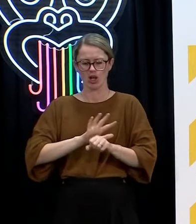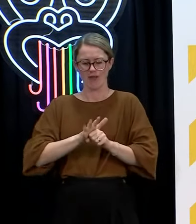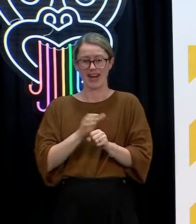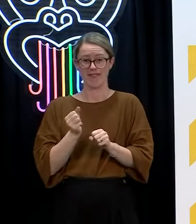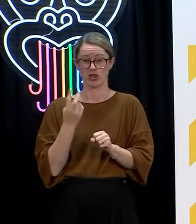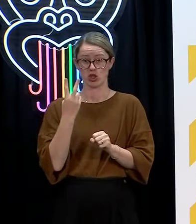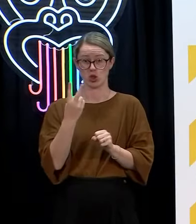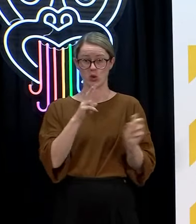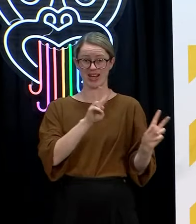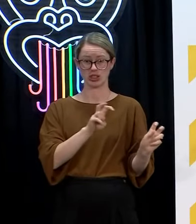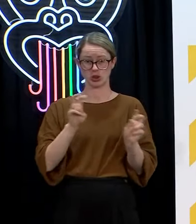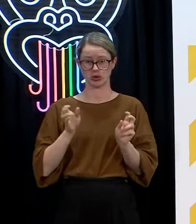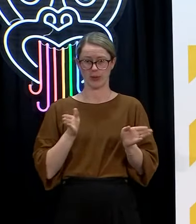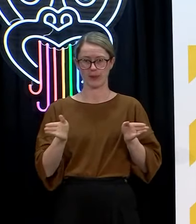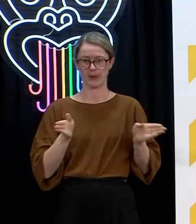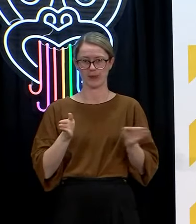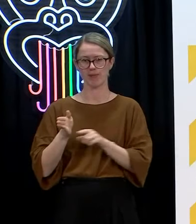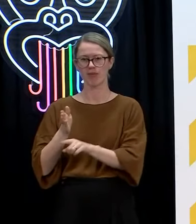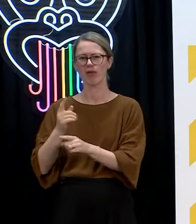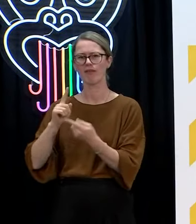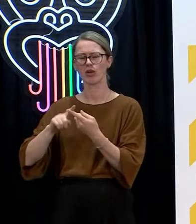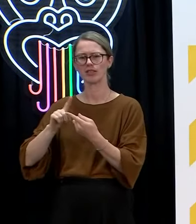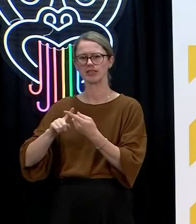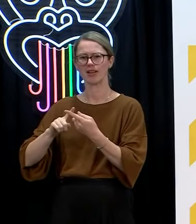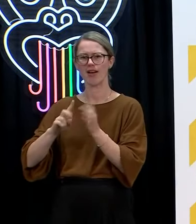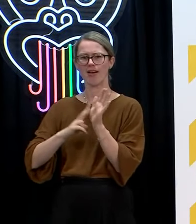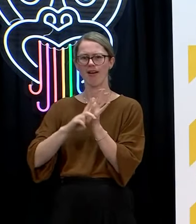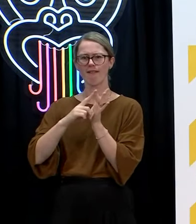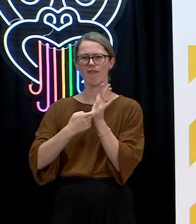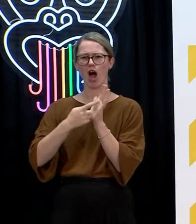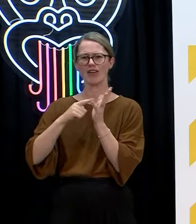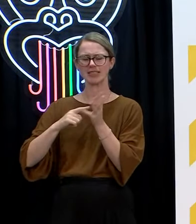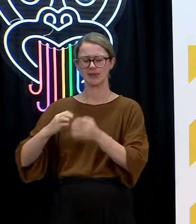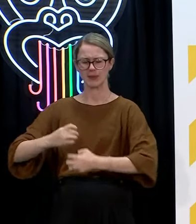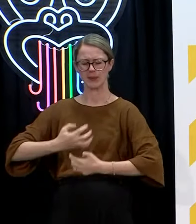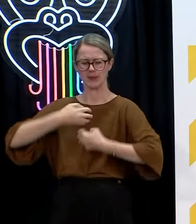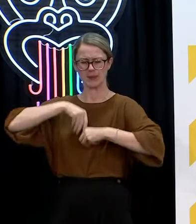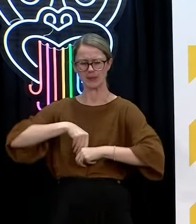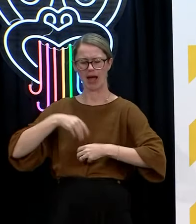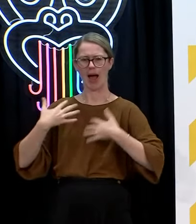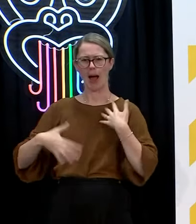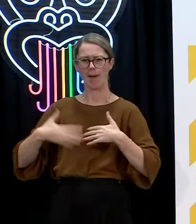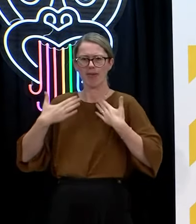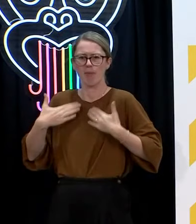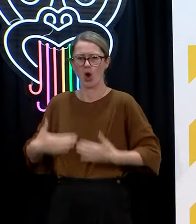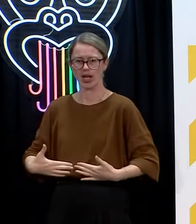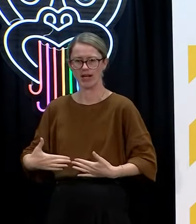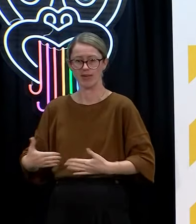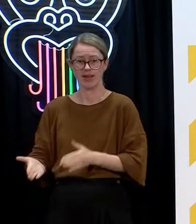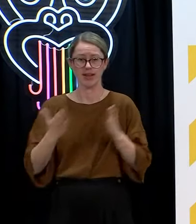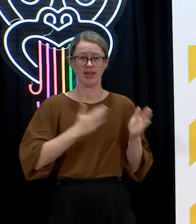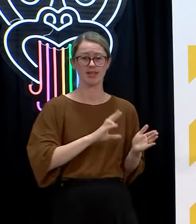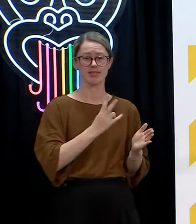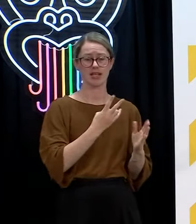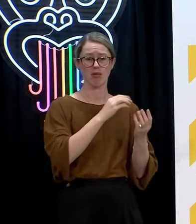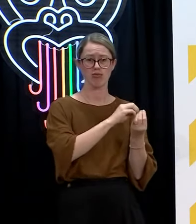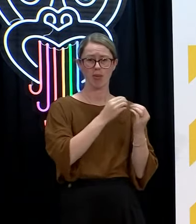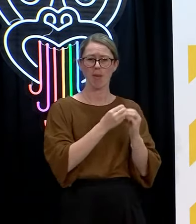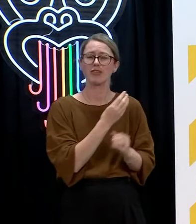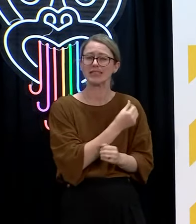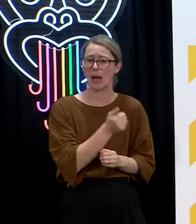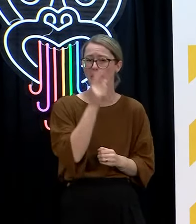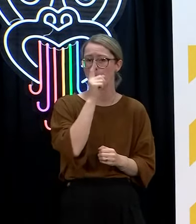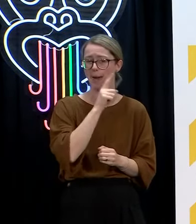two major issues in people. First of all is the viral attack on the body and the harm that causes in and of itself. And the second is that in